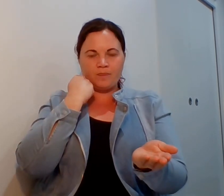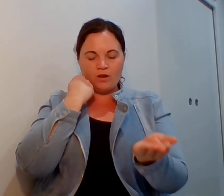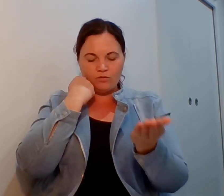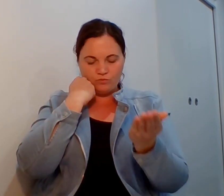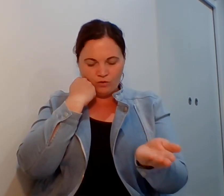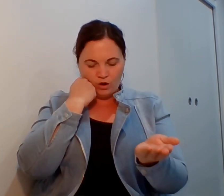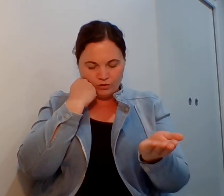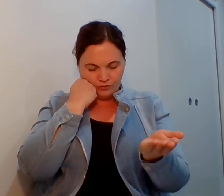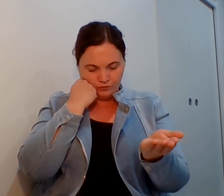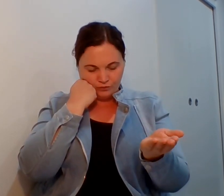Rove.